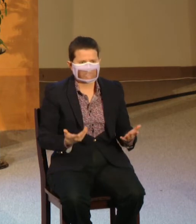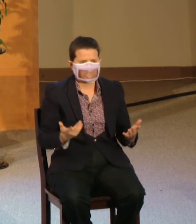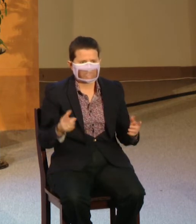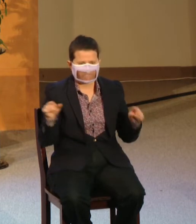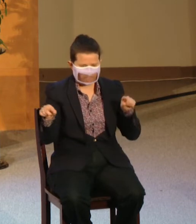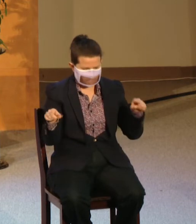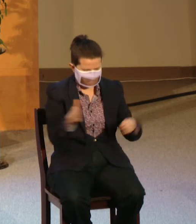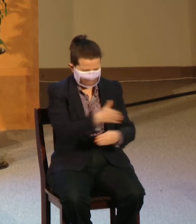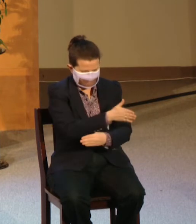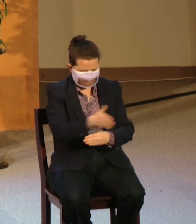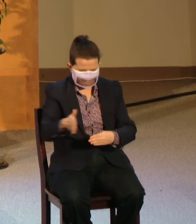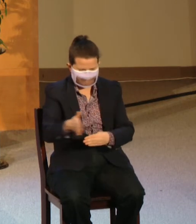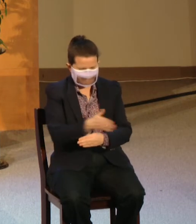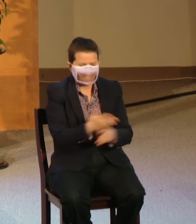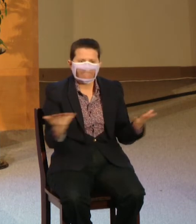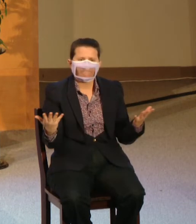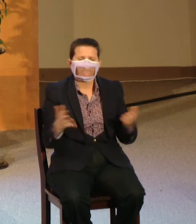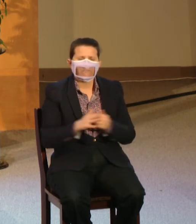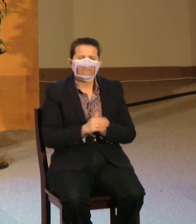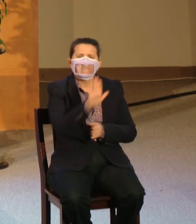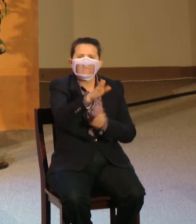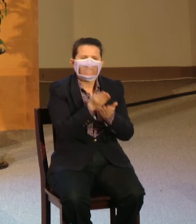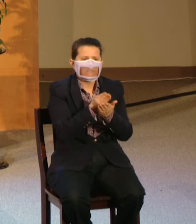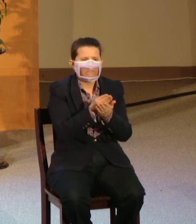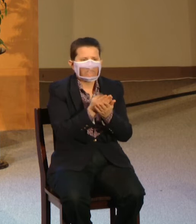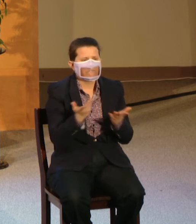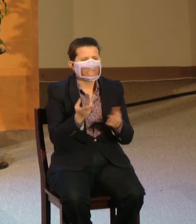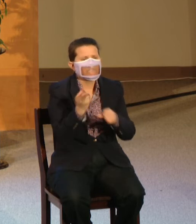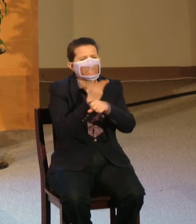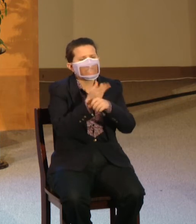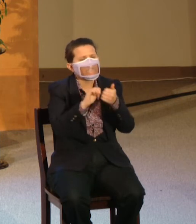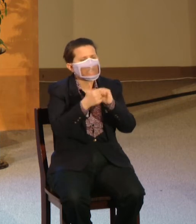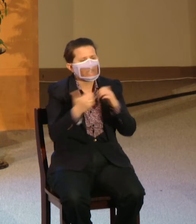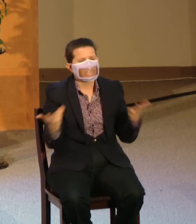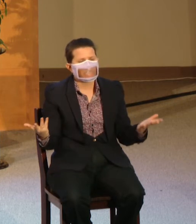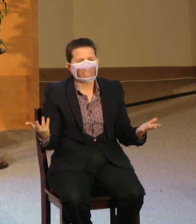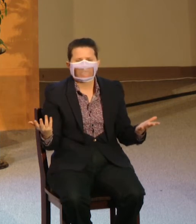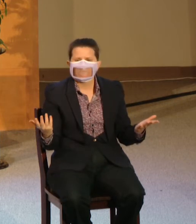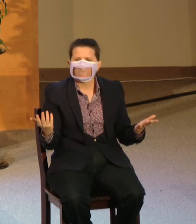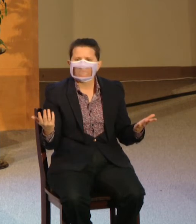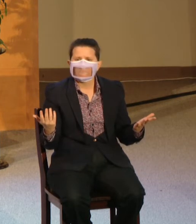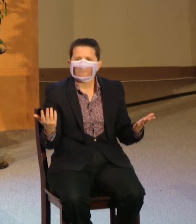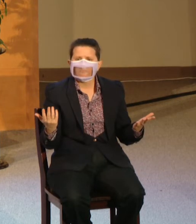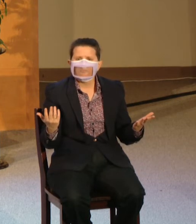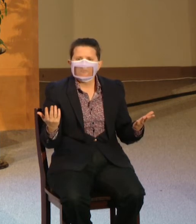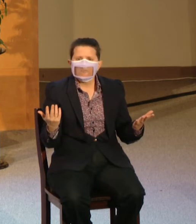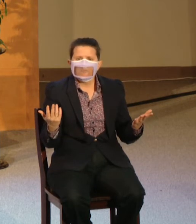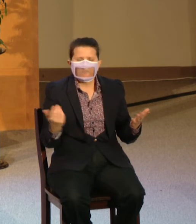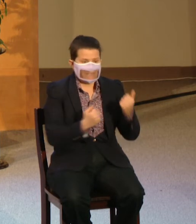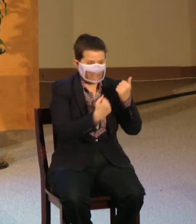And he suggests also looking at how you spend your money. Are you spending your money on things that are supporting the